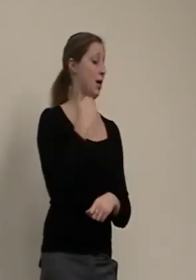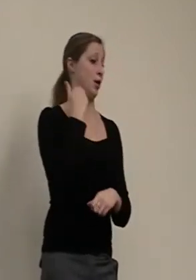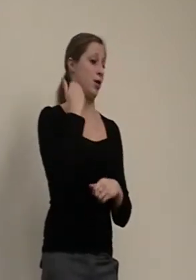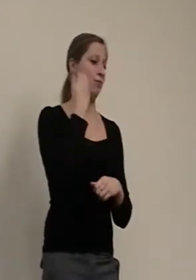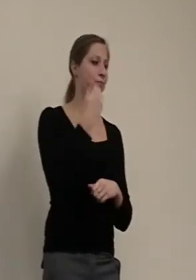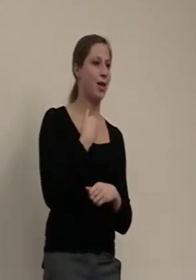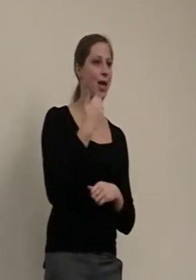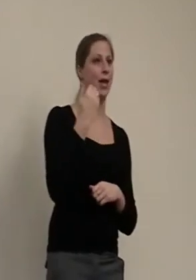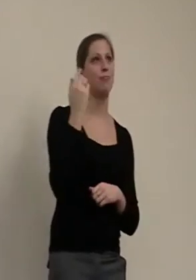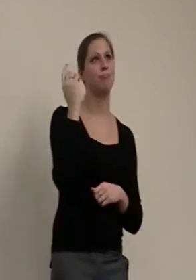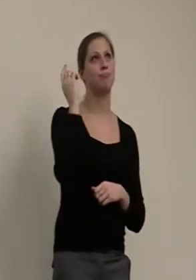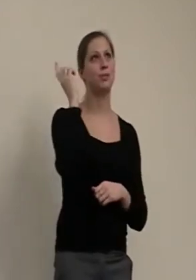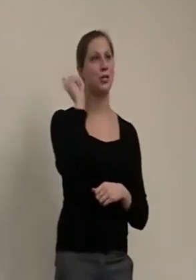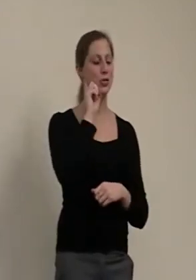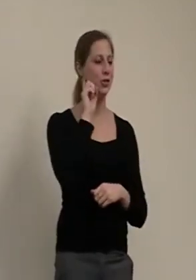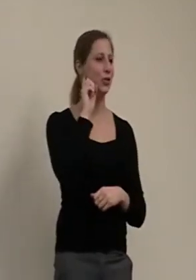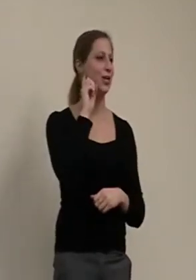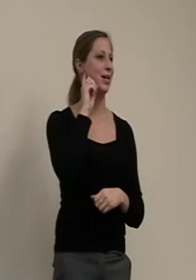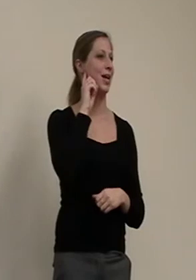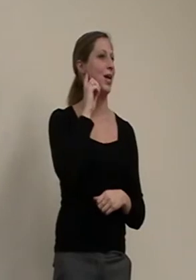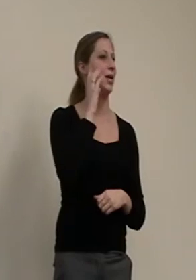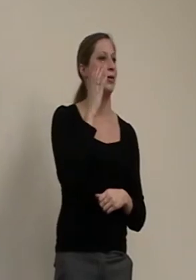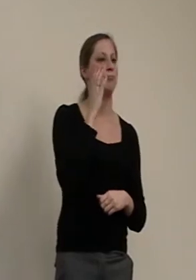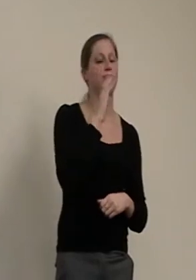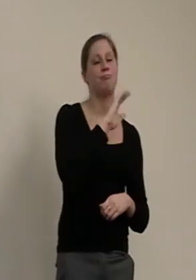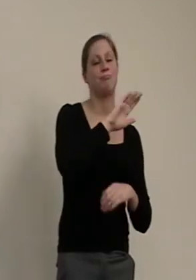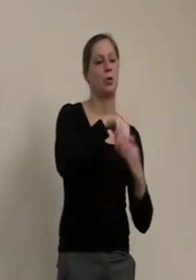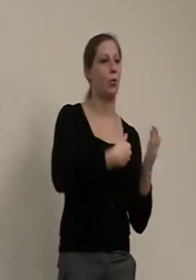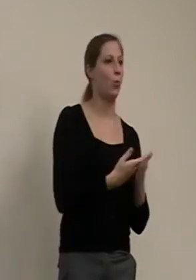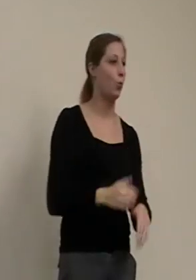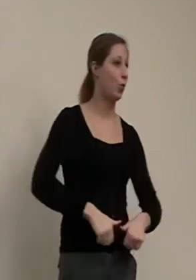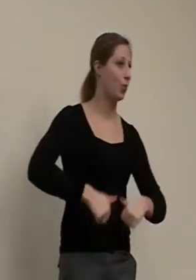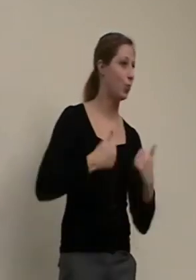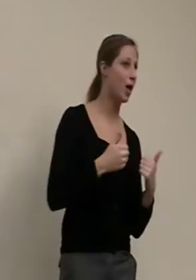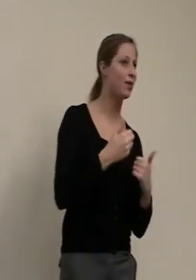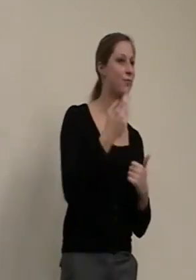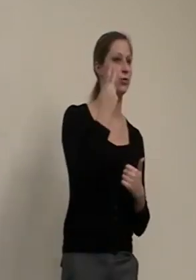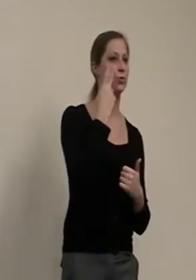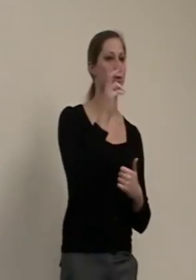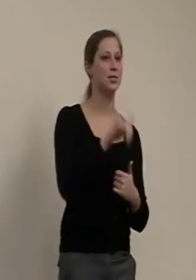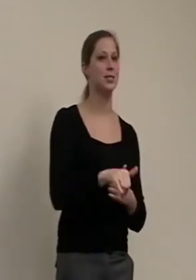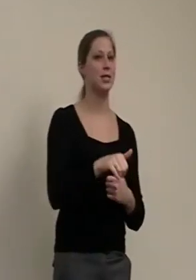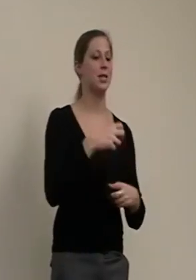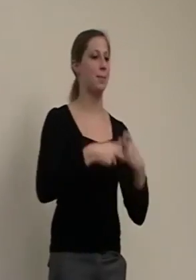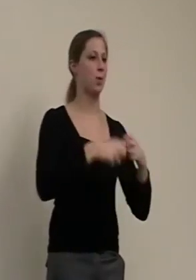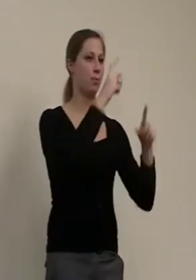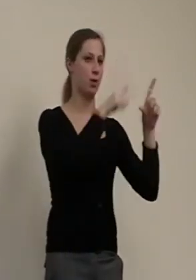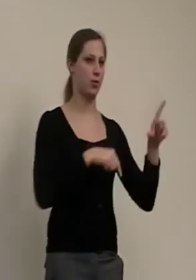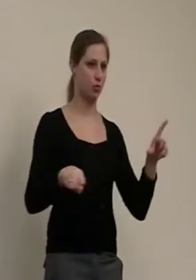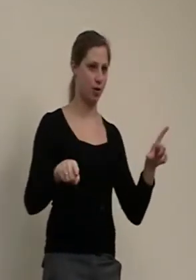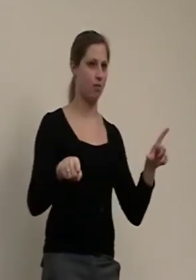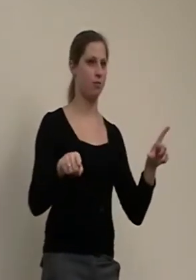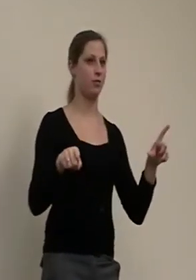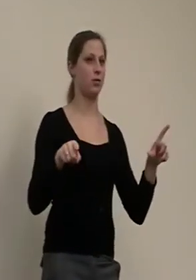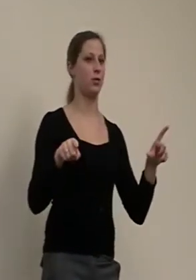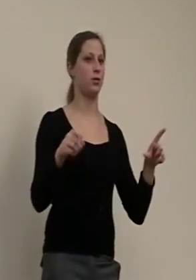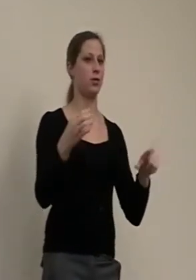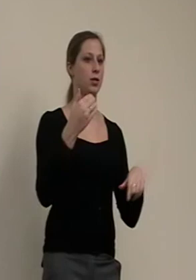something growing on your auditory nerve? So that's one possibility only. There's other types of things too that can